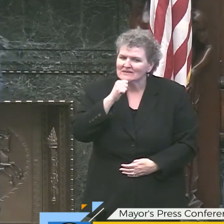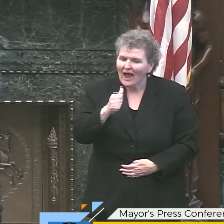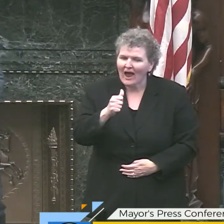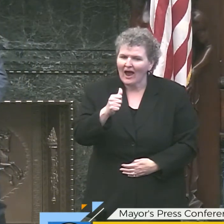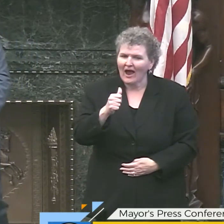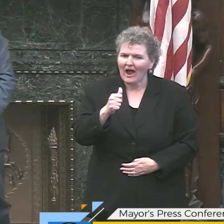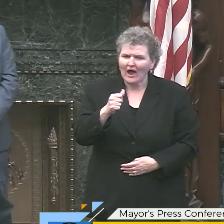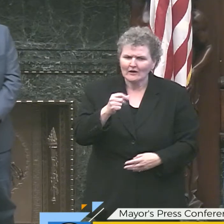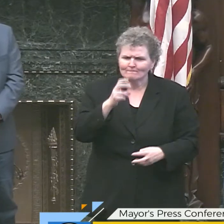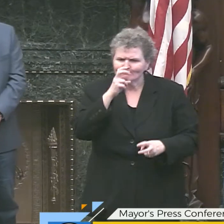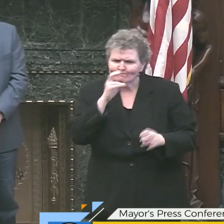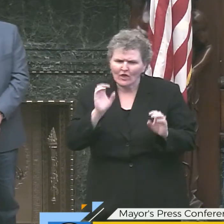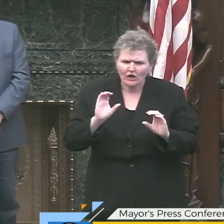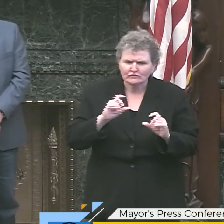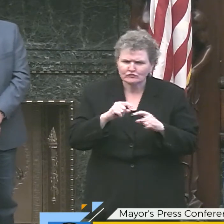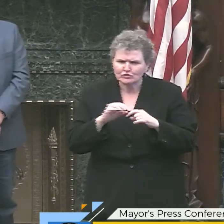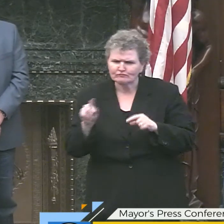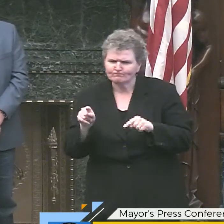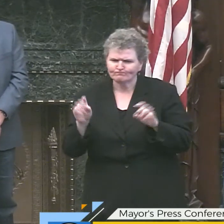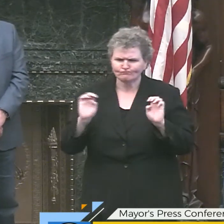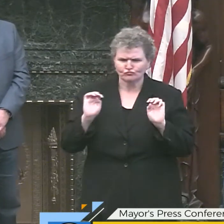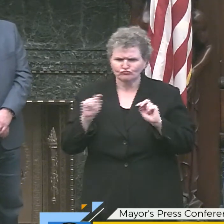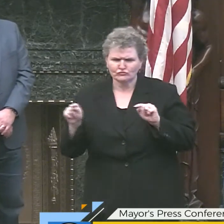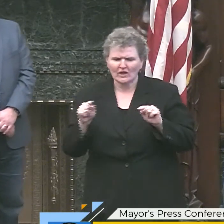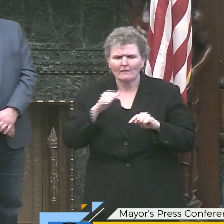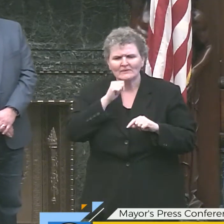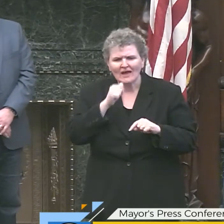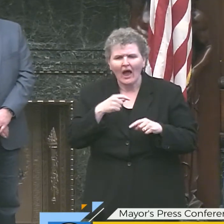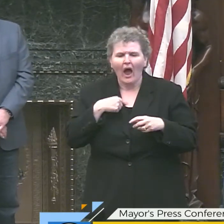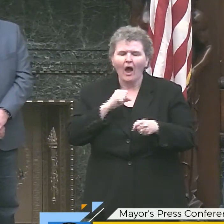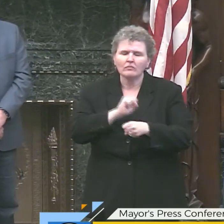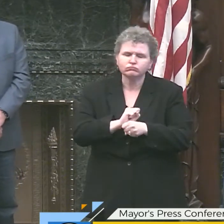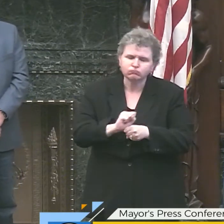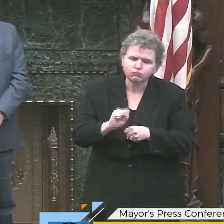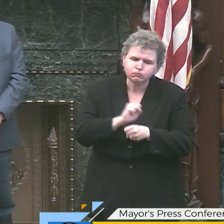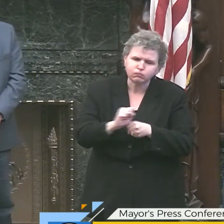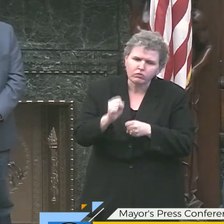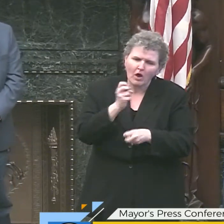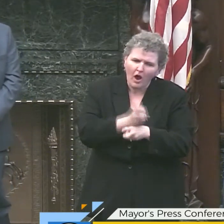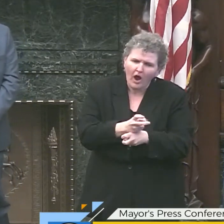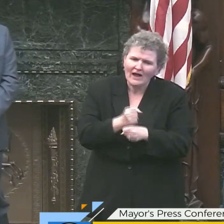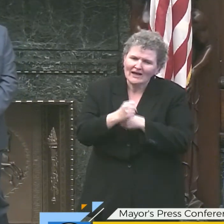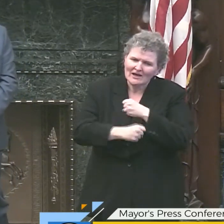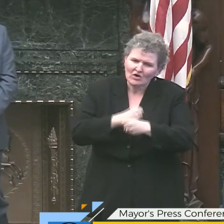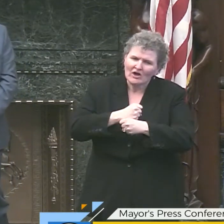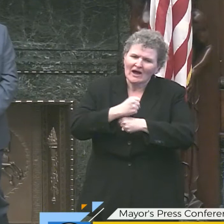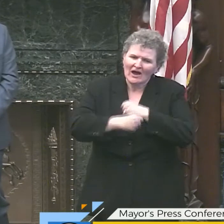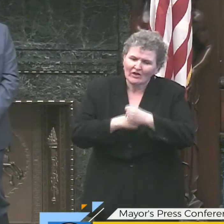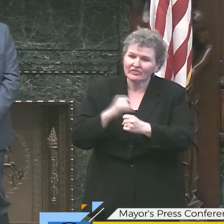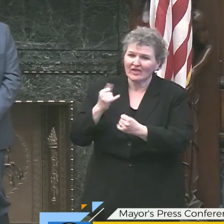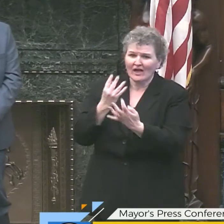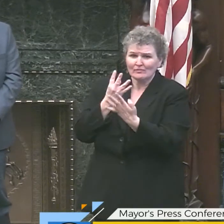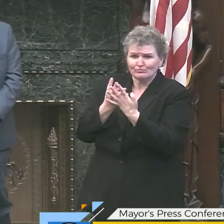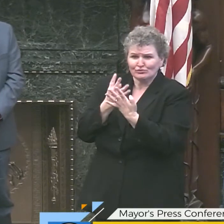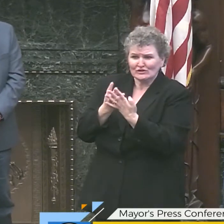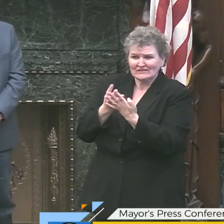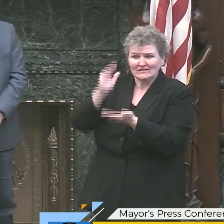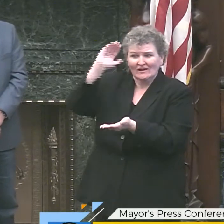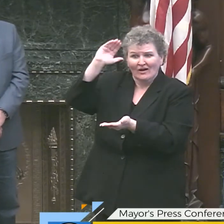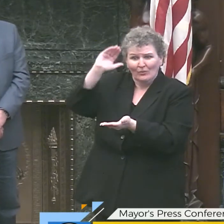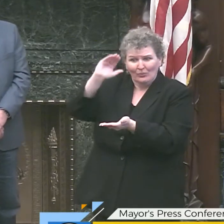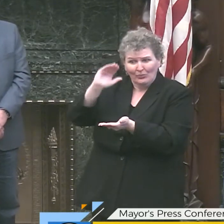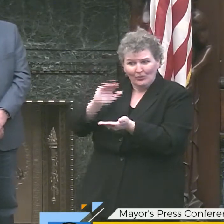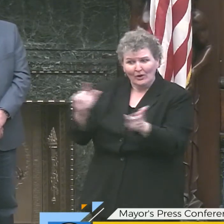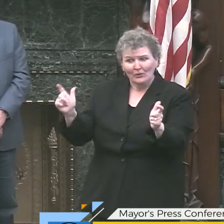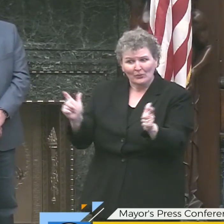the imagination, and worked very hard over the last 4+ years to reduce our prison population and come up with criminal justice reform measures